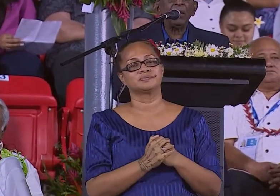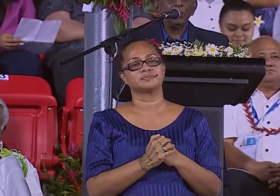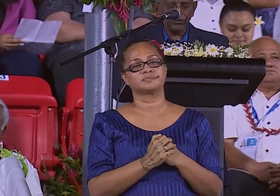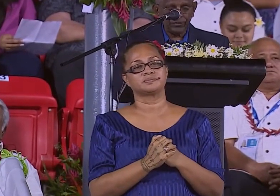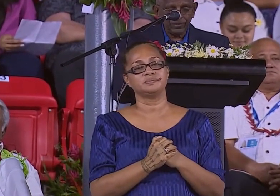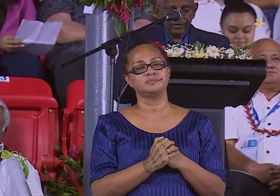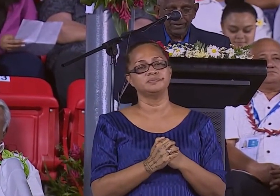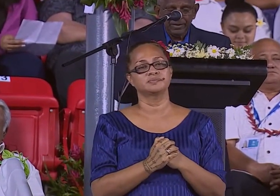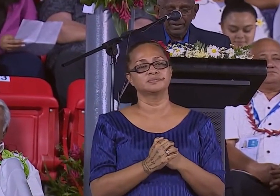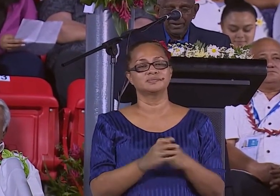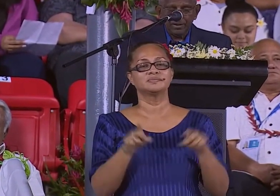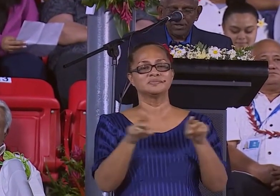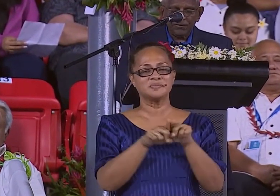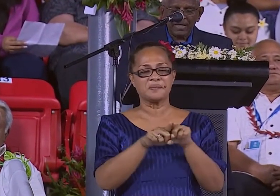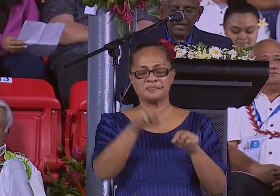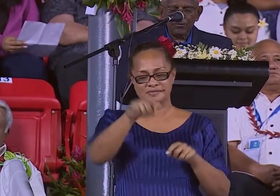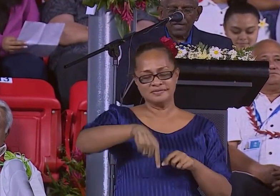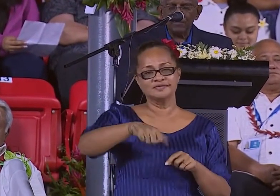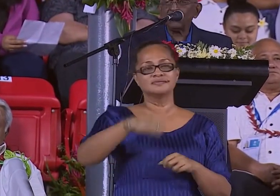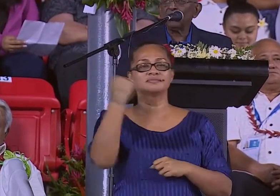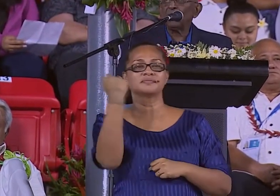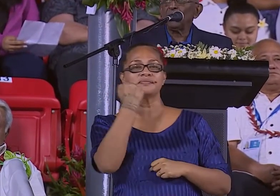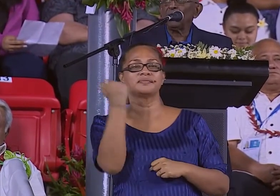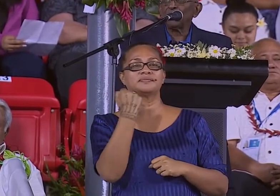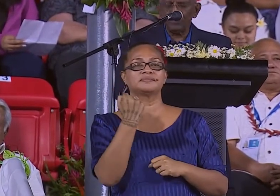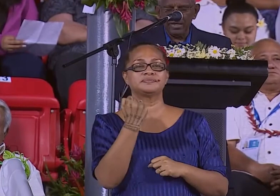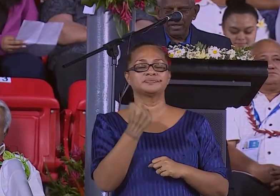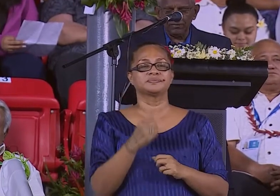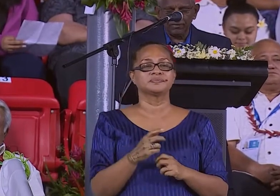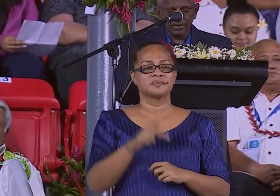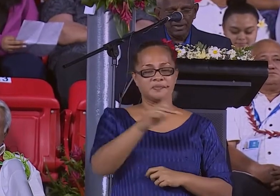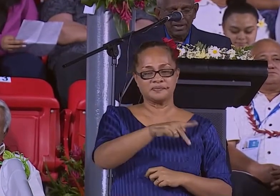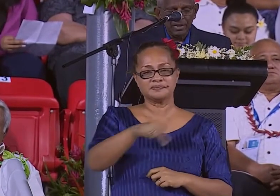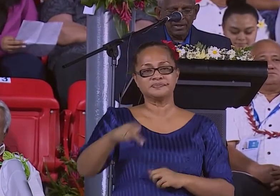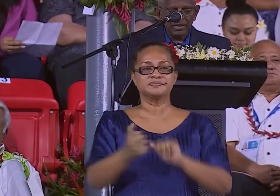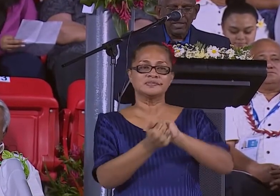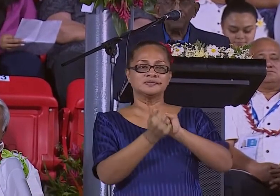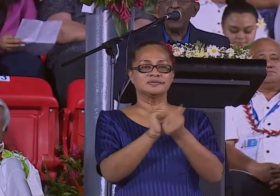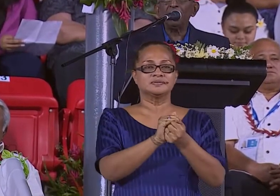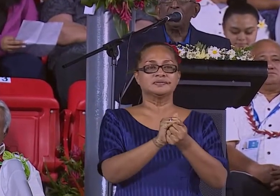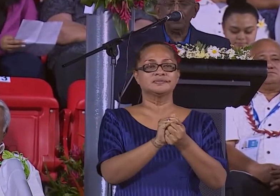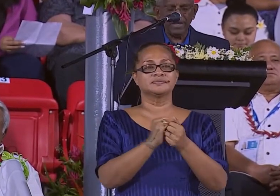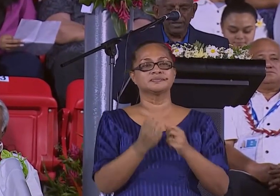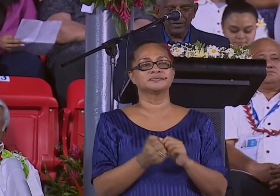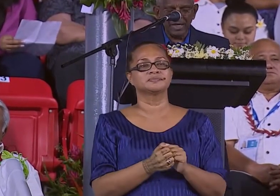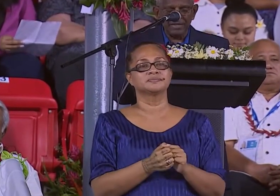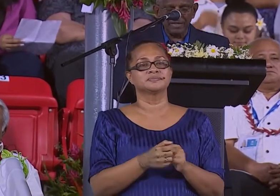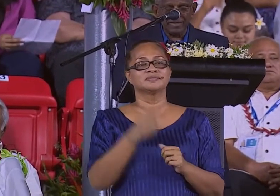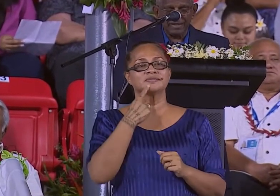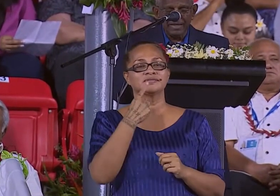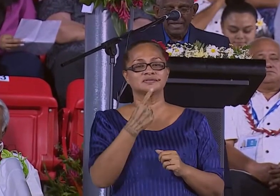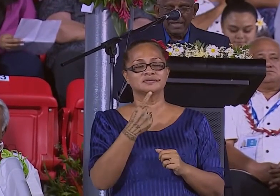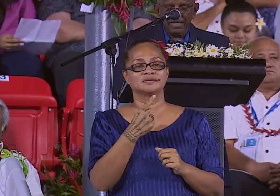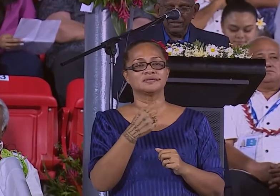Like our host, the Pacific Games Council also believes that the environment being